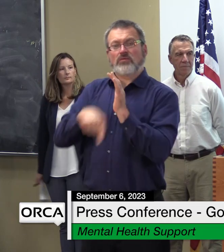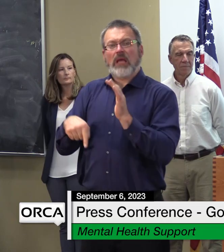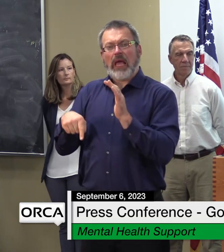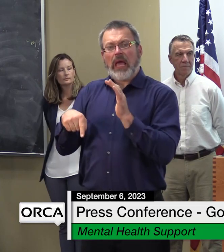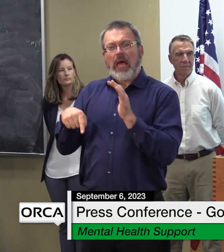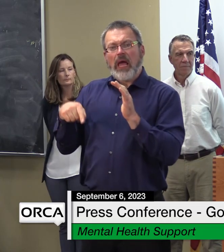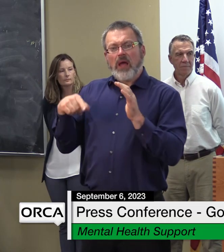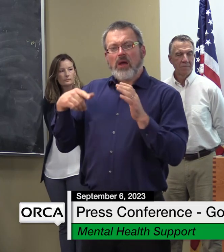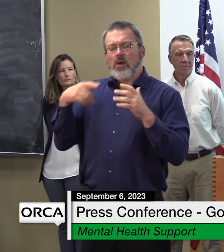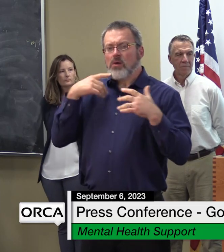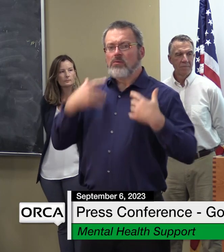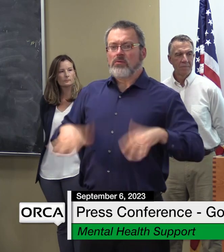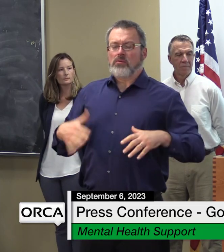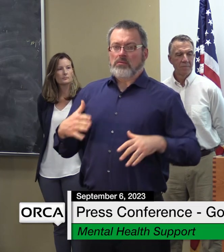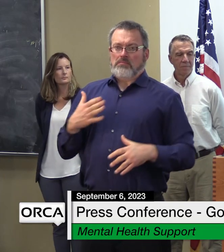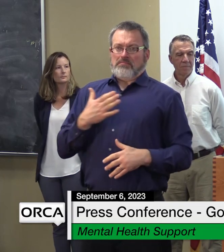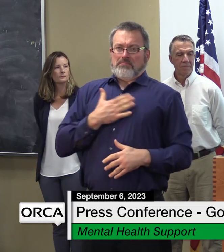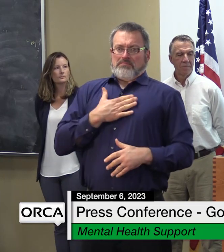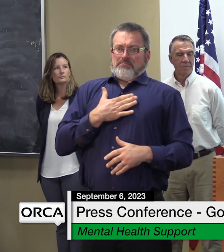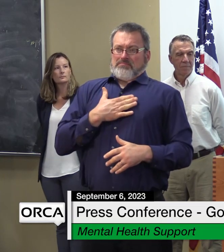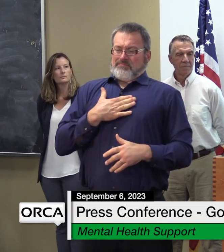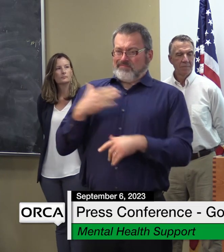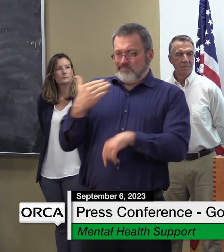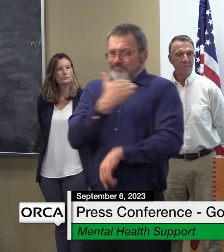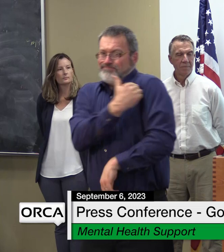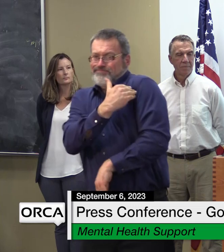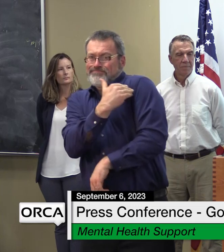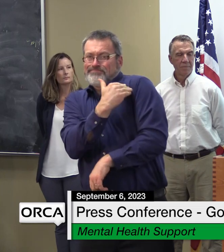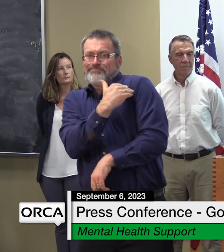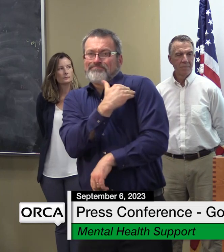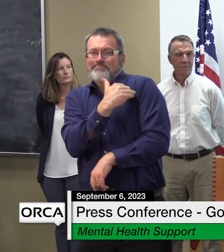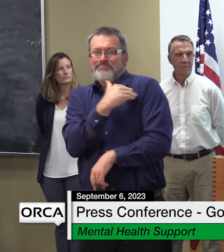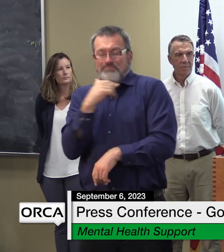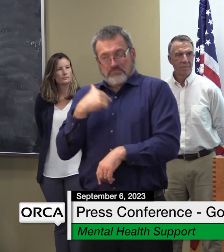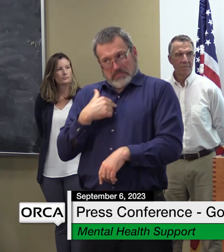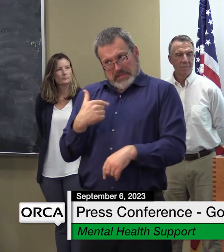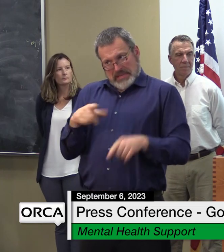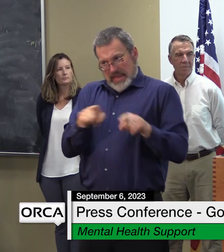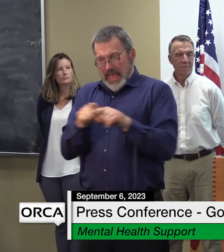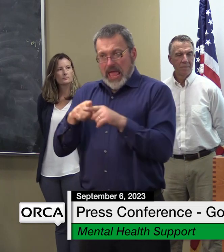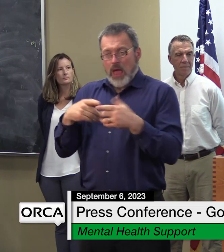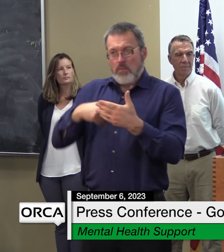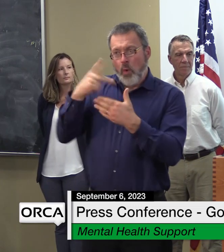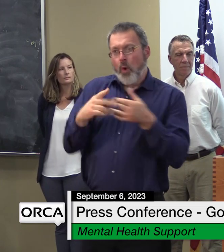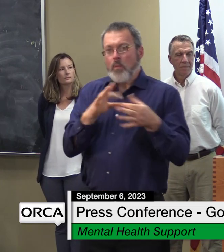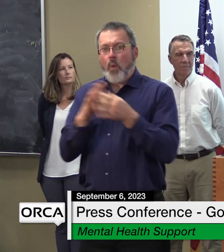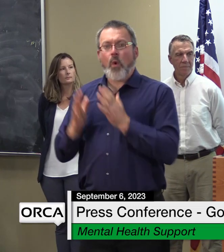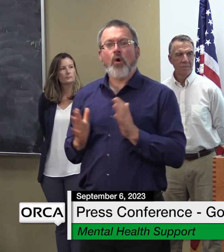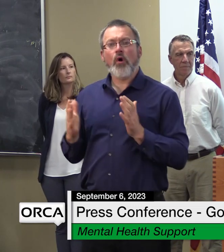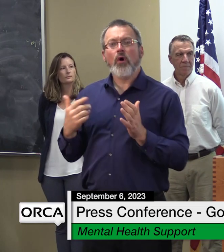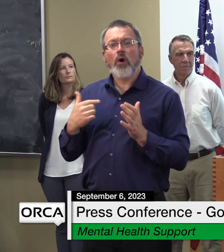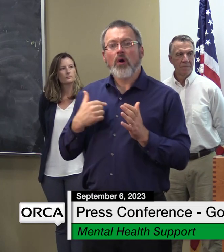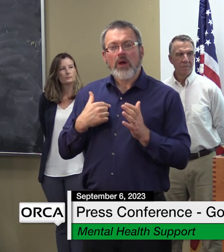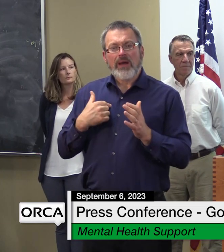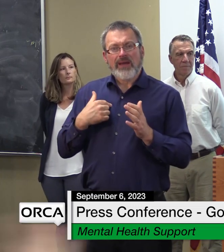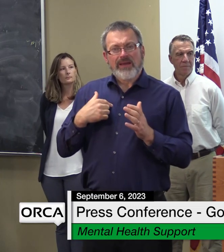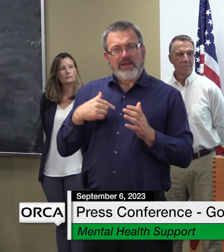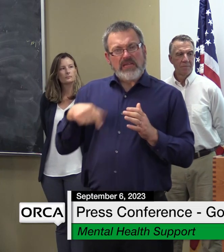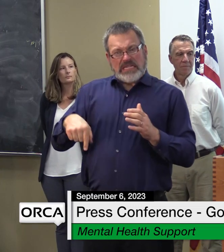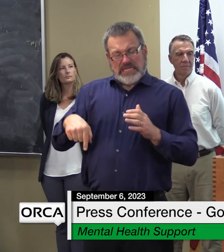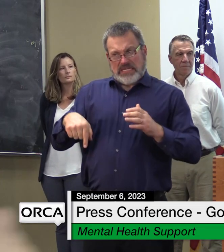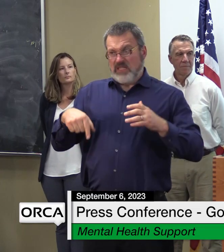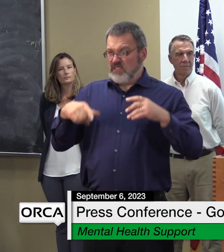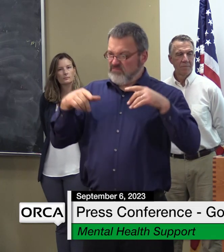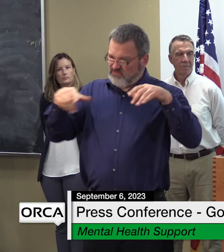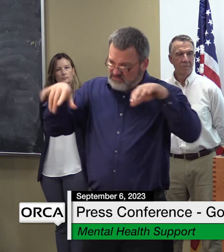every day in my role as the Lifeline Program Manager for Northeast Kingdom Human Services. The Lifeline is here for you and for those you love